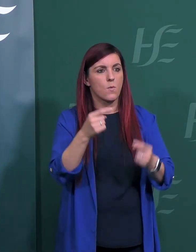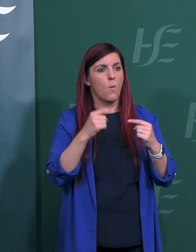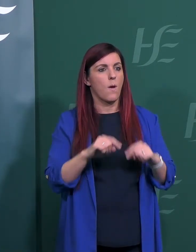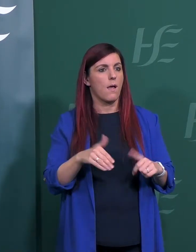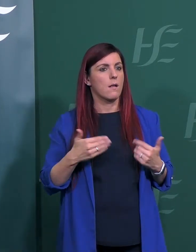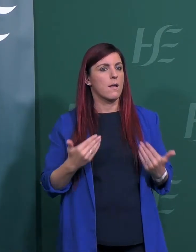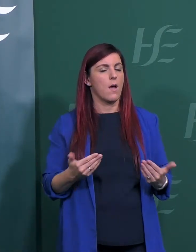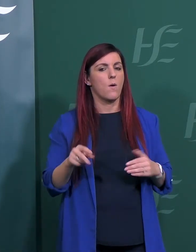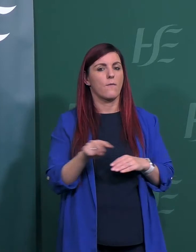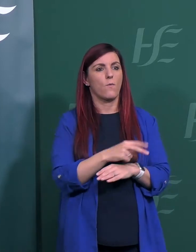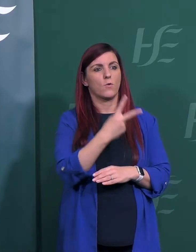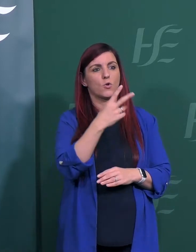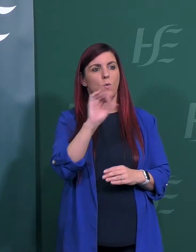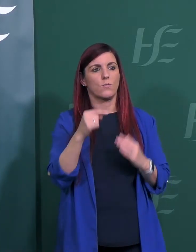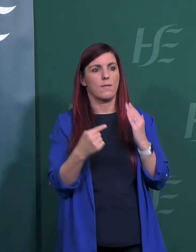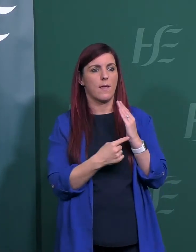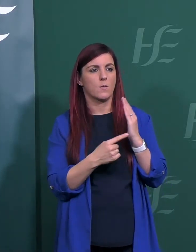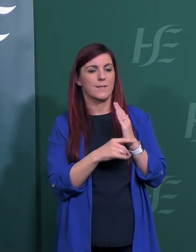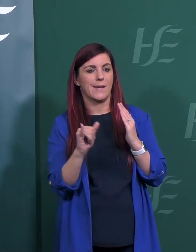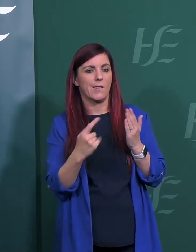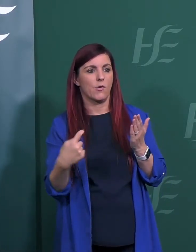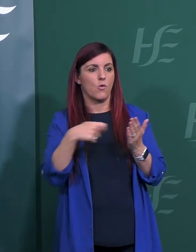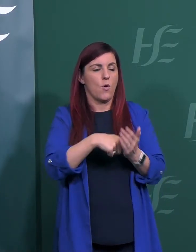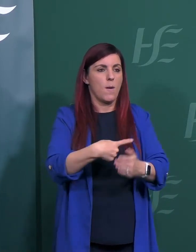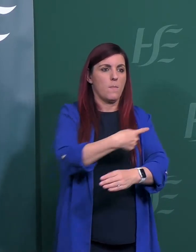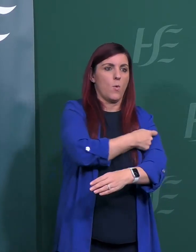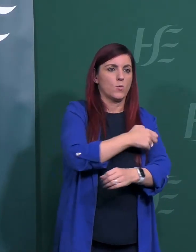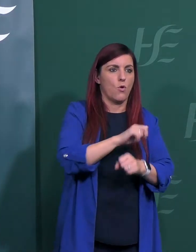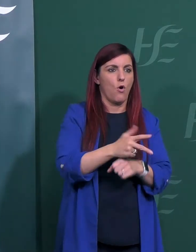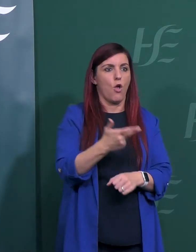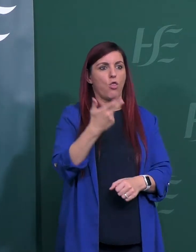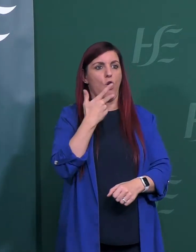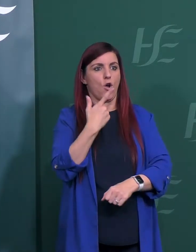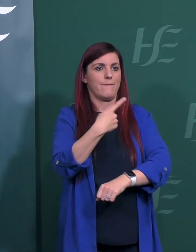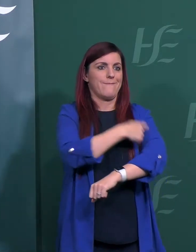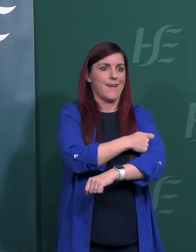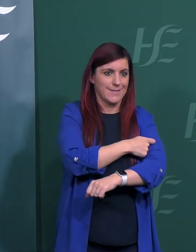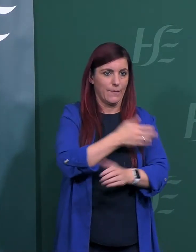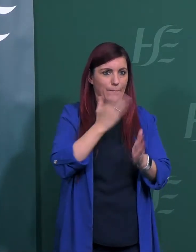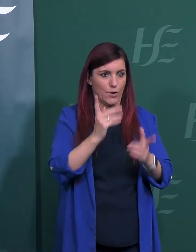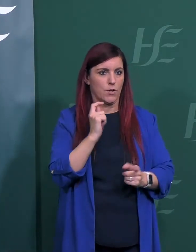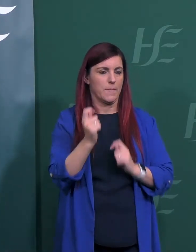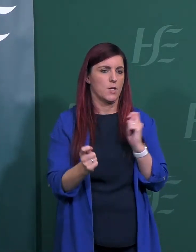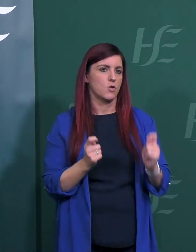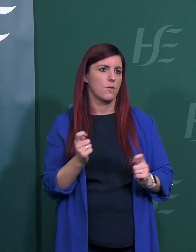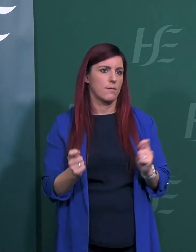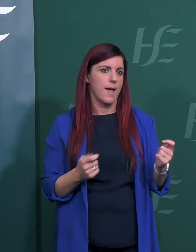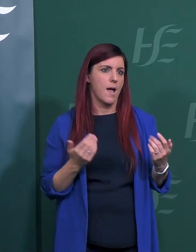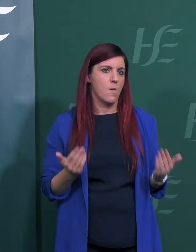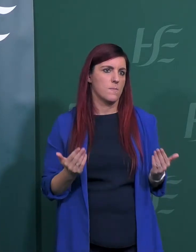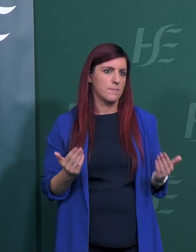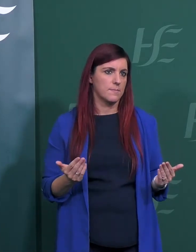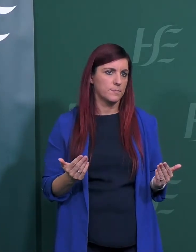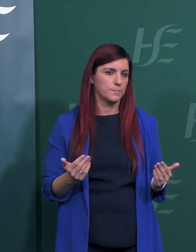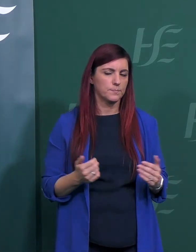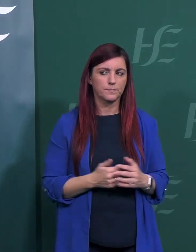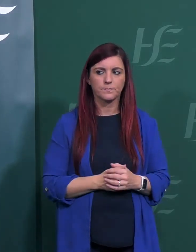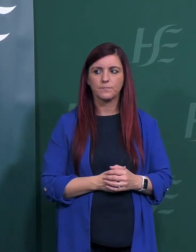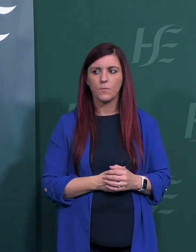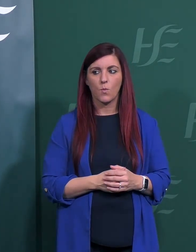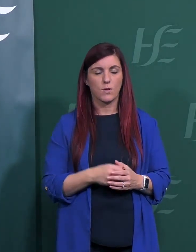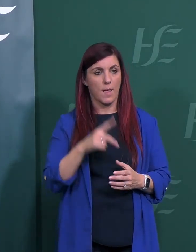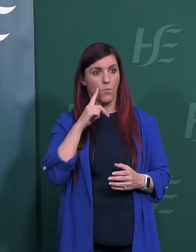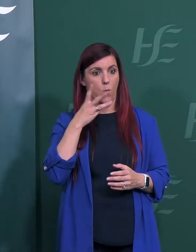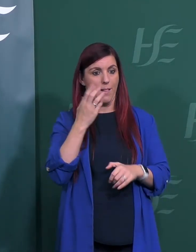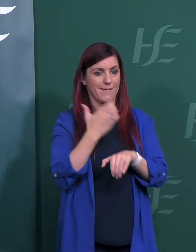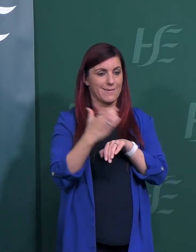over 200,000 either booster or third dose vaccines have been administered. Positively, as I mentioned, we'll continue